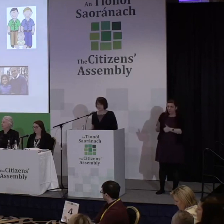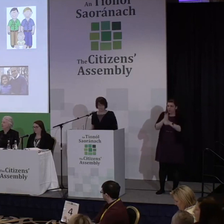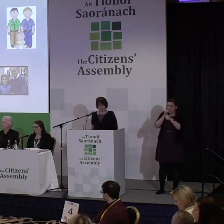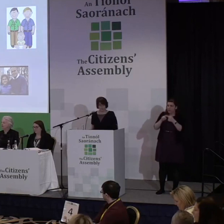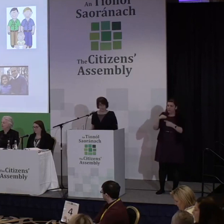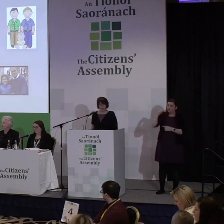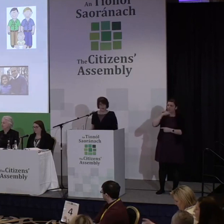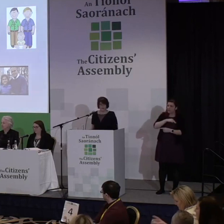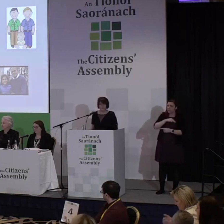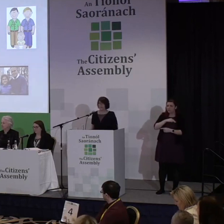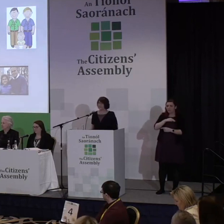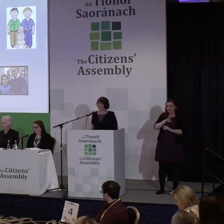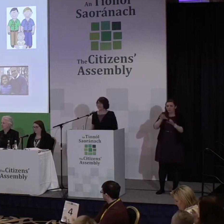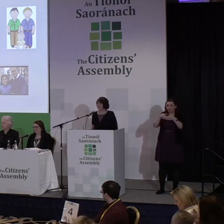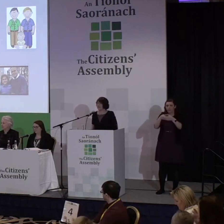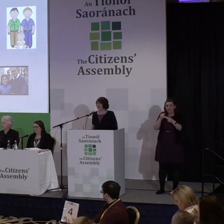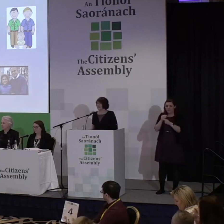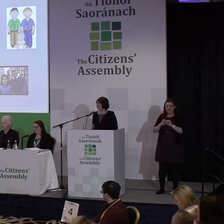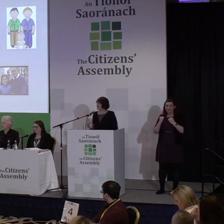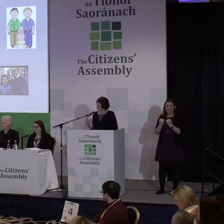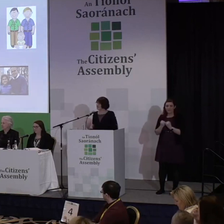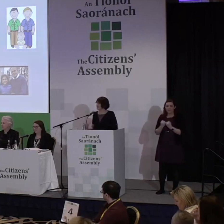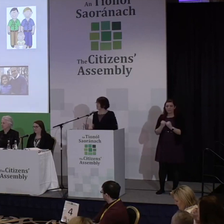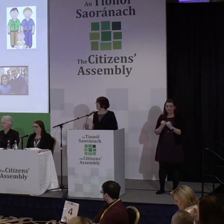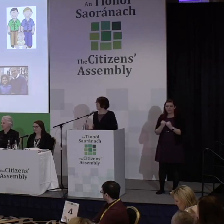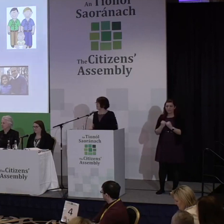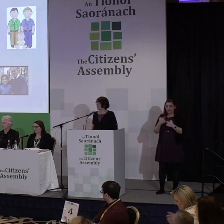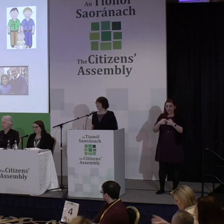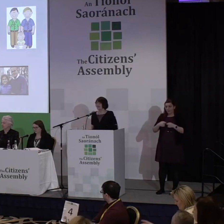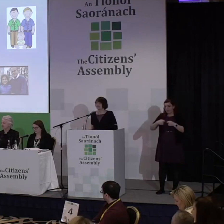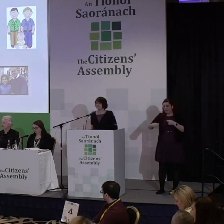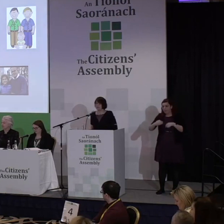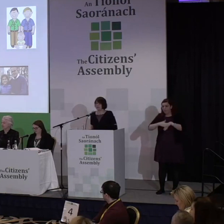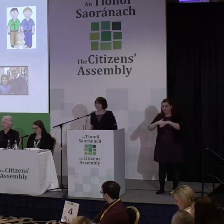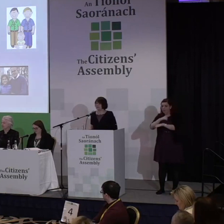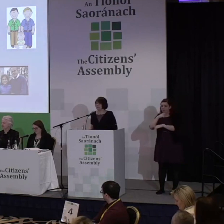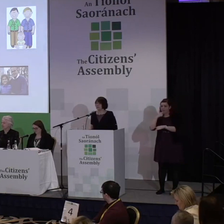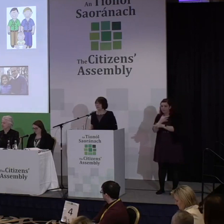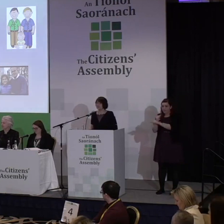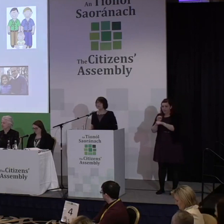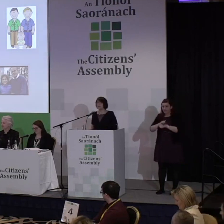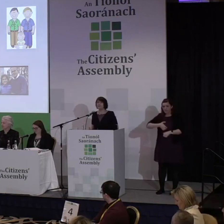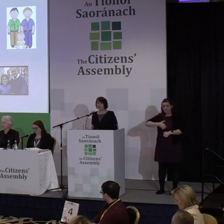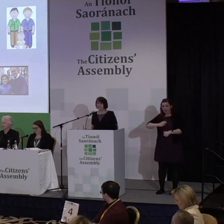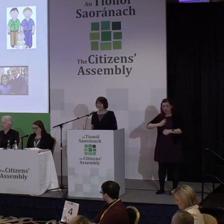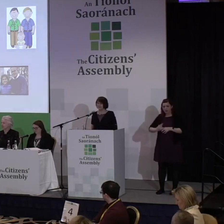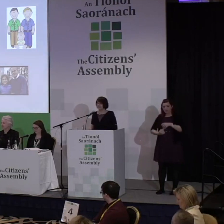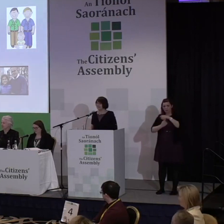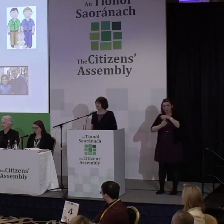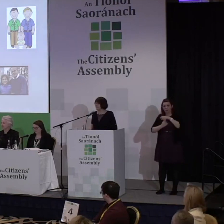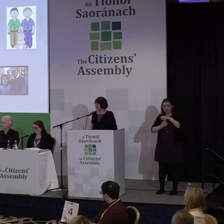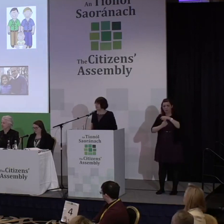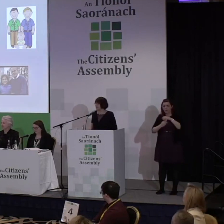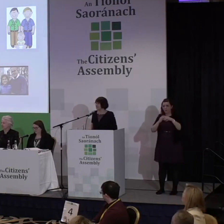fundamental unit group of society, and then goes on to talk about the family as a moral institution with inalienable